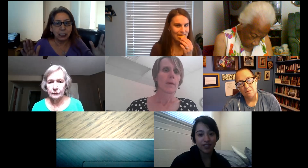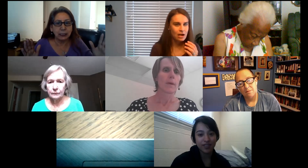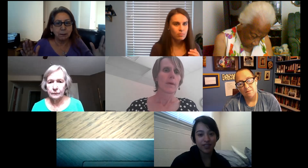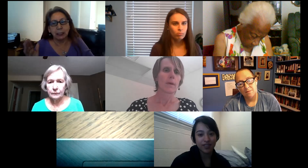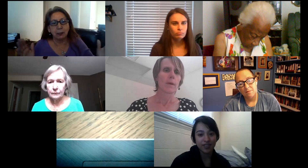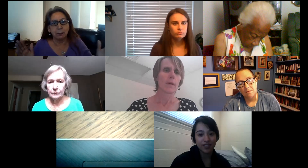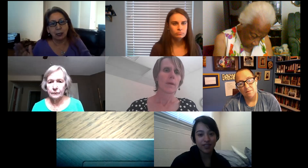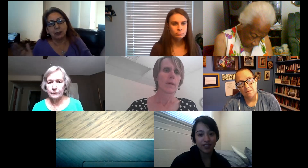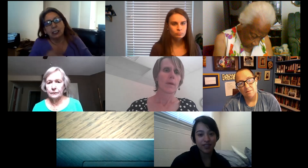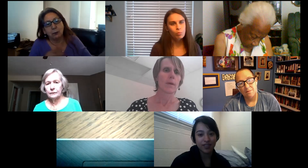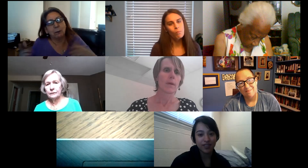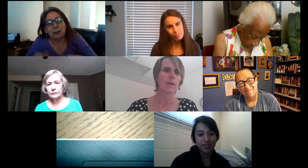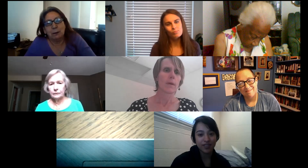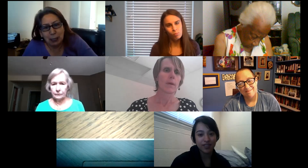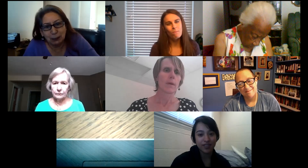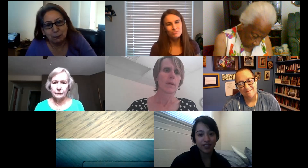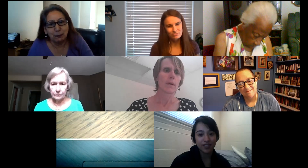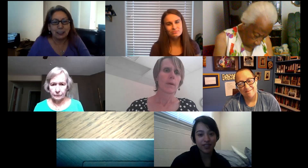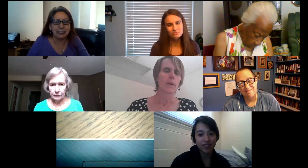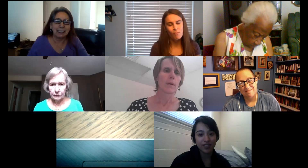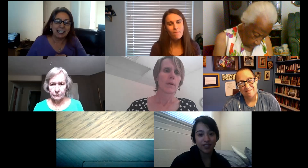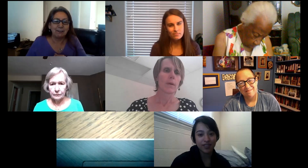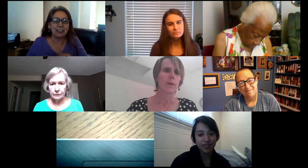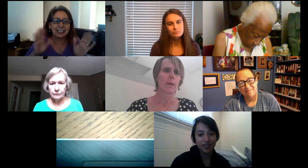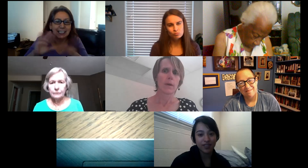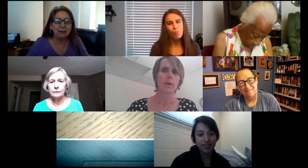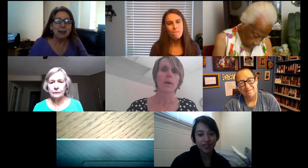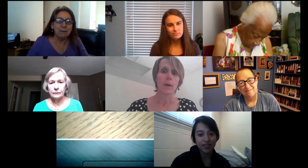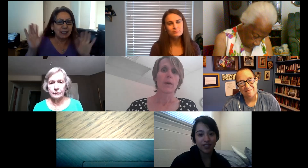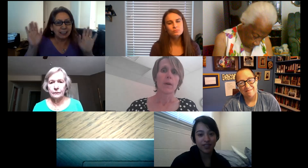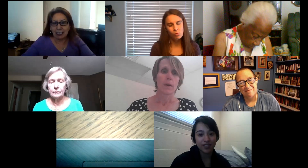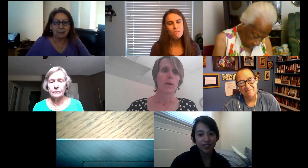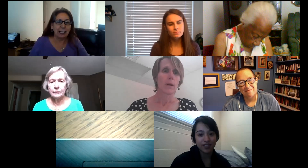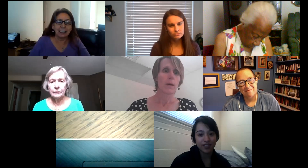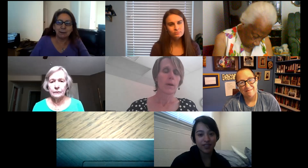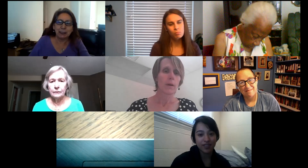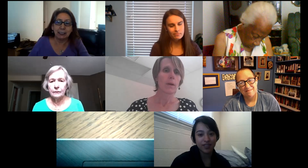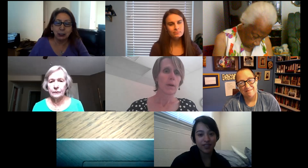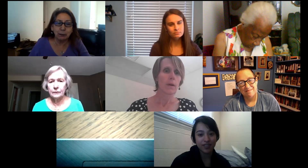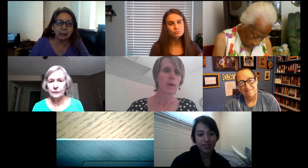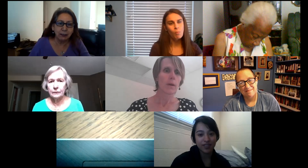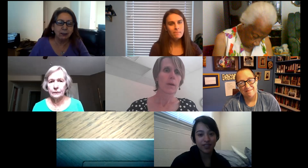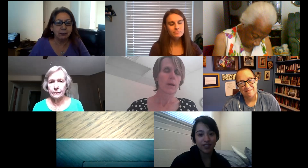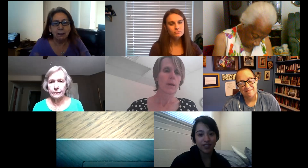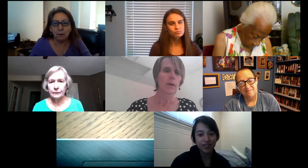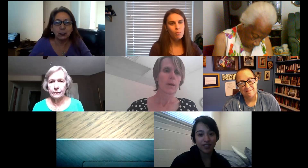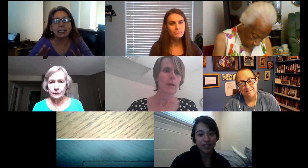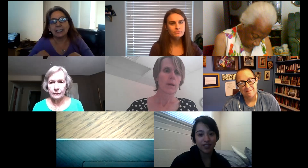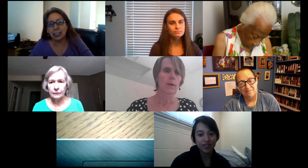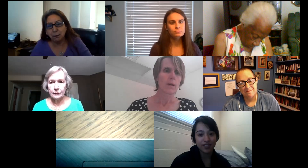crazy, but I think I would have been better crazy than deaf at the time. But okay, I accepted it. It took me, first you gotta accept